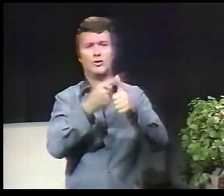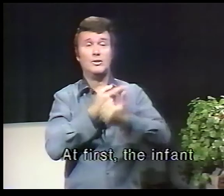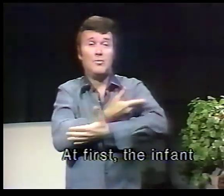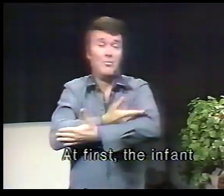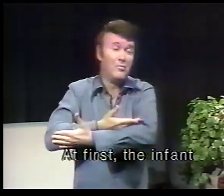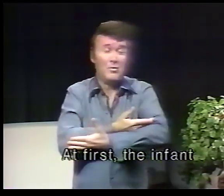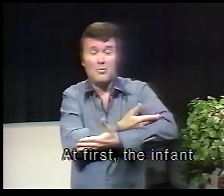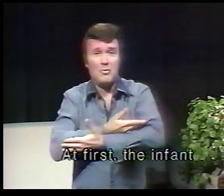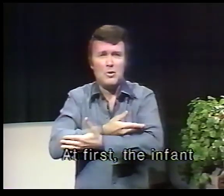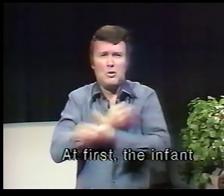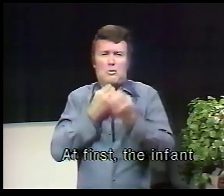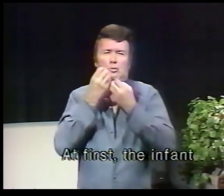At first, the infant,